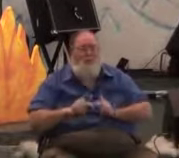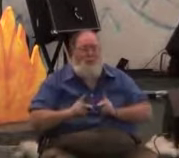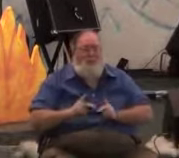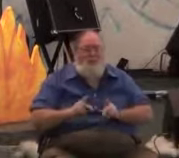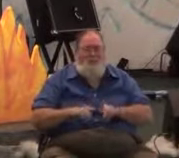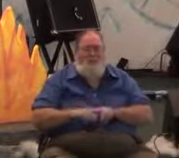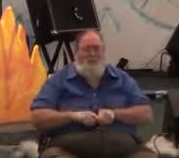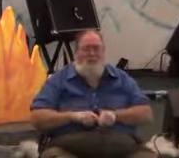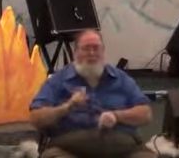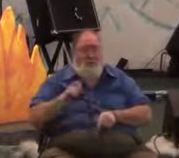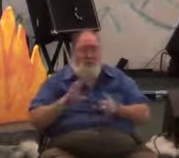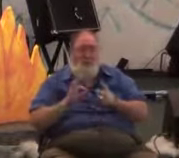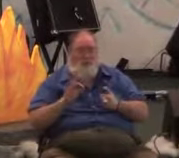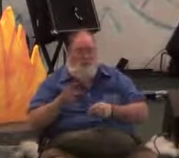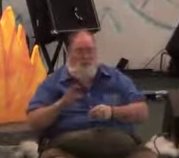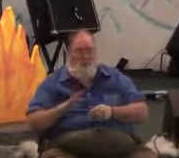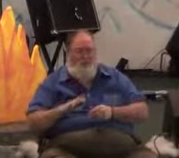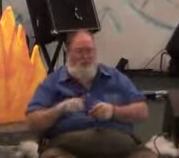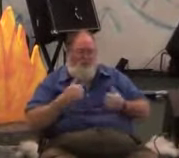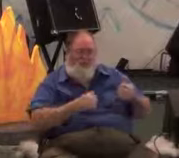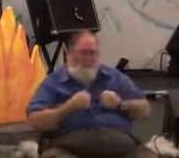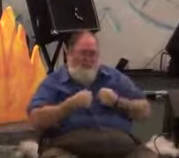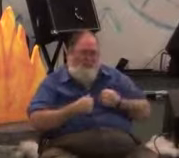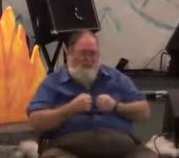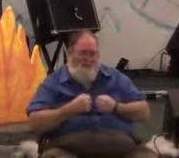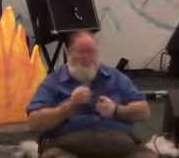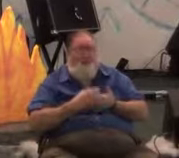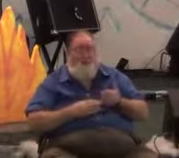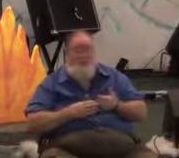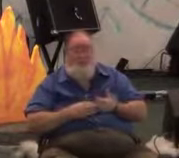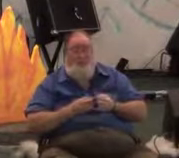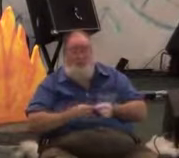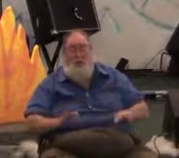what? You need to pick your battle. Some of them are worth fighting and some of them ain't.